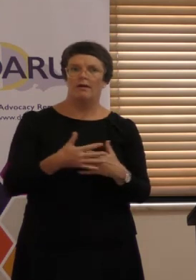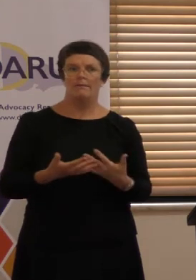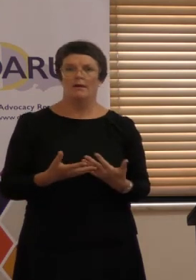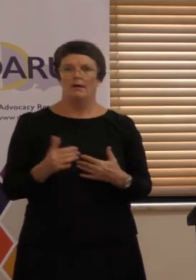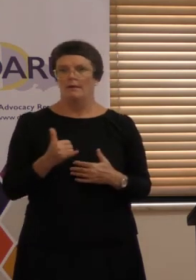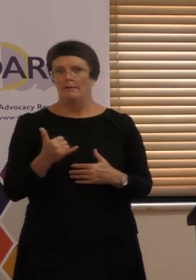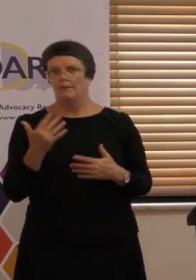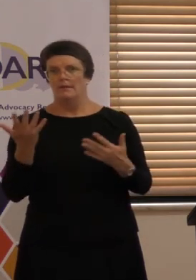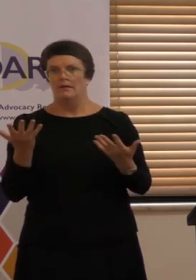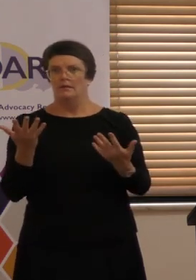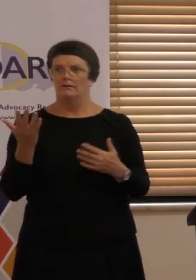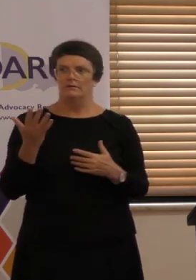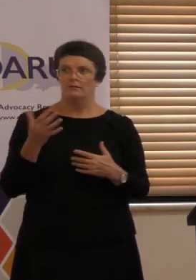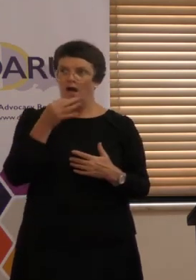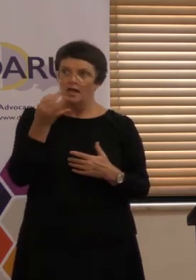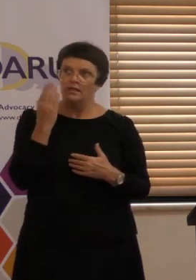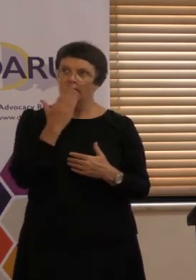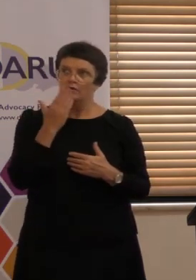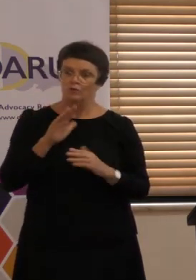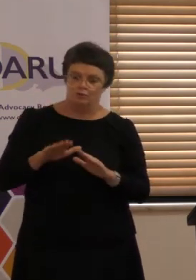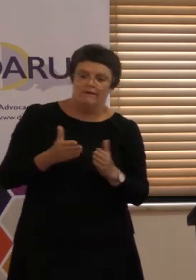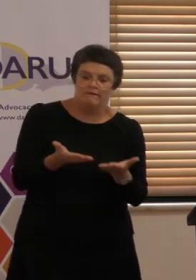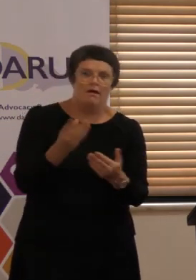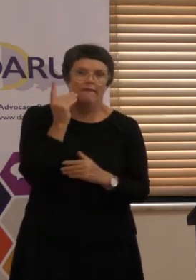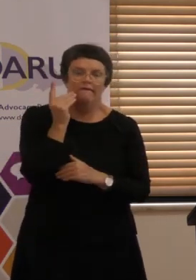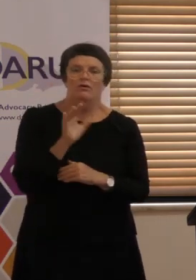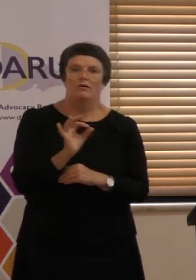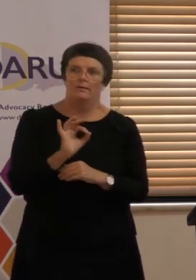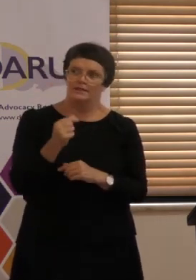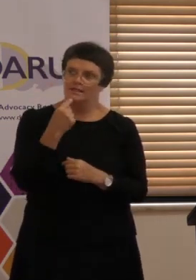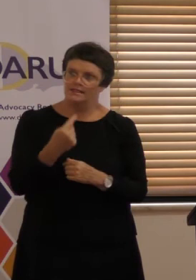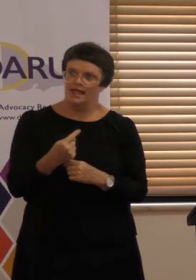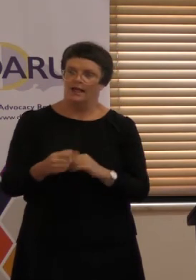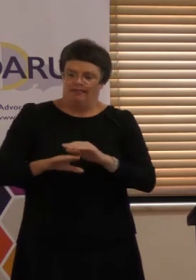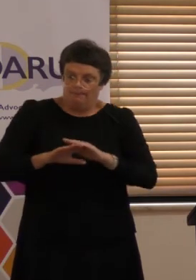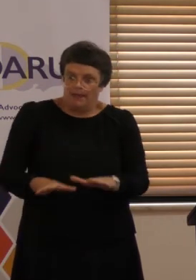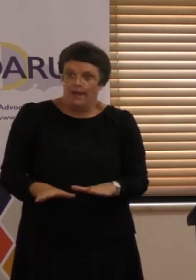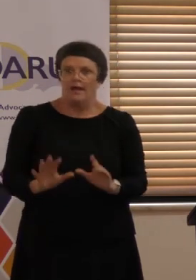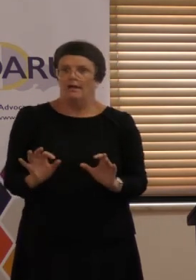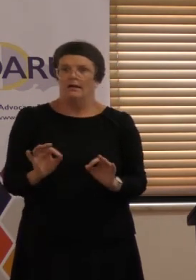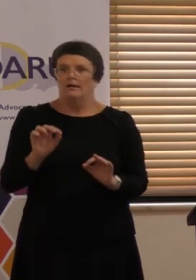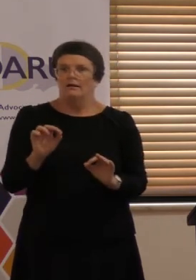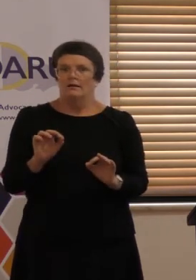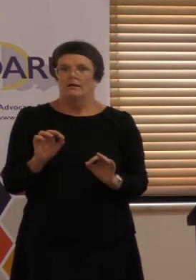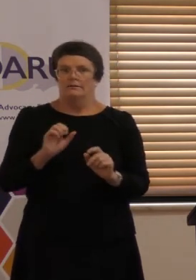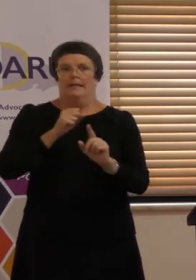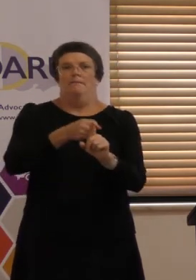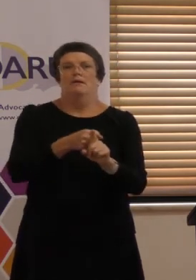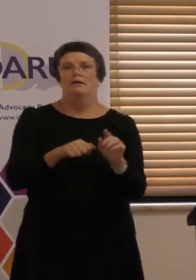being asked to provide, they just need to provide a different accommodation, and getting those kinds of accommodations can be quite